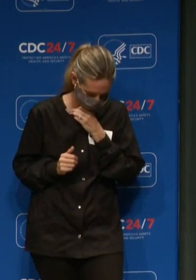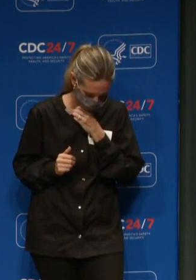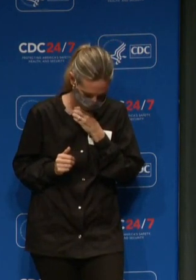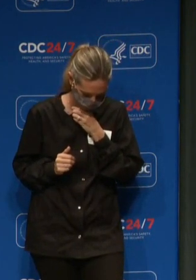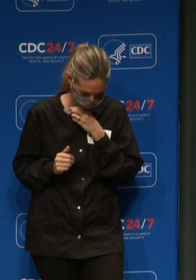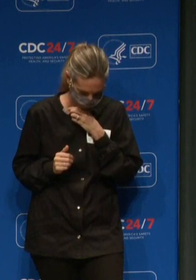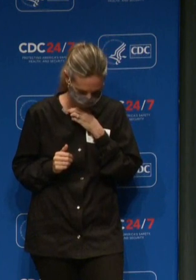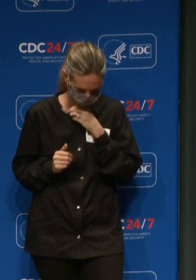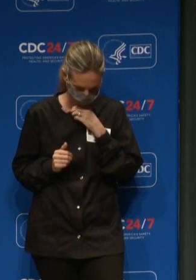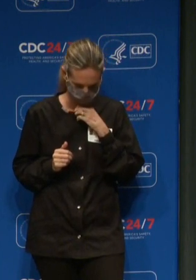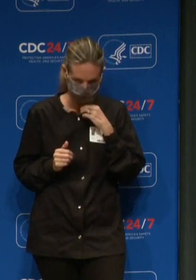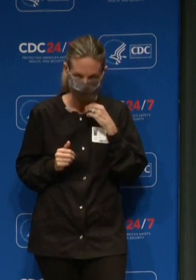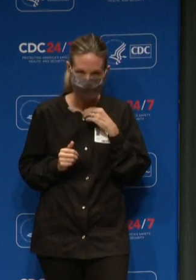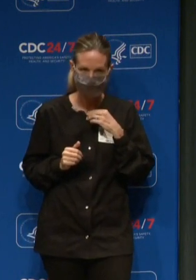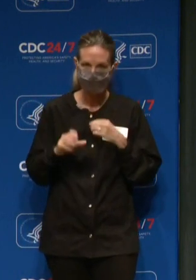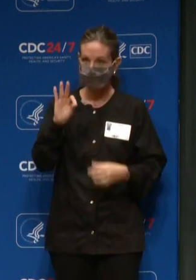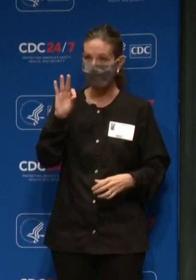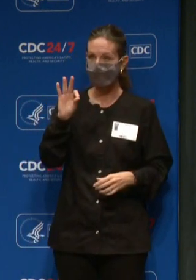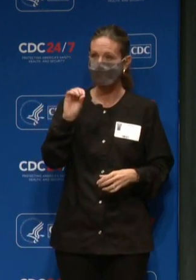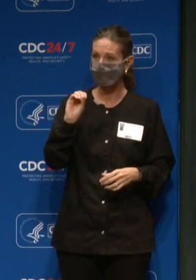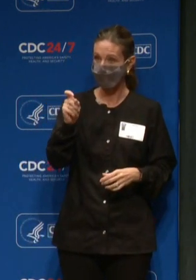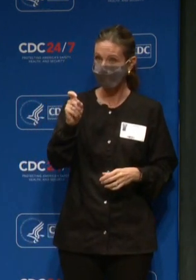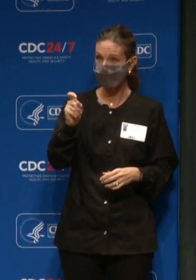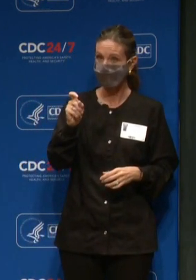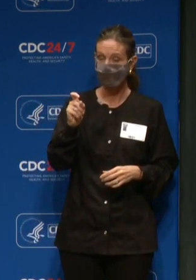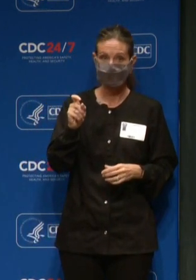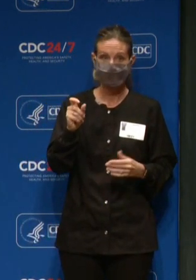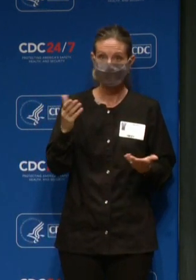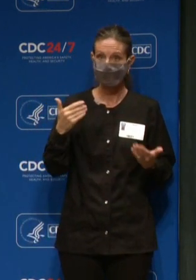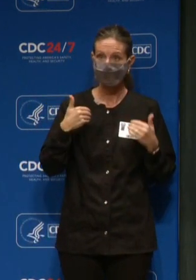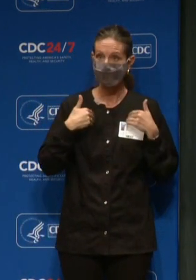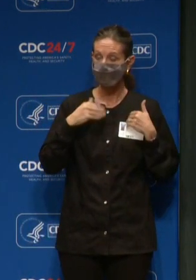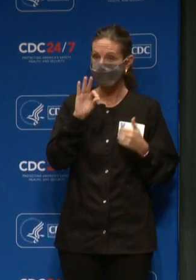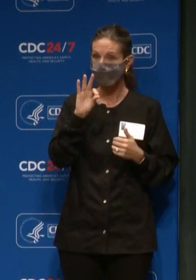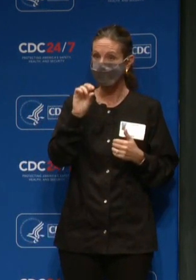Who do we have on the phone? Do we have Fox on the phone?